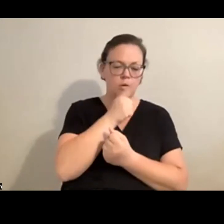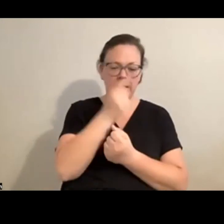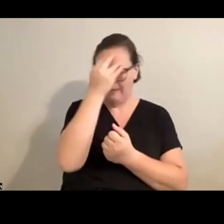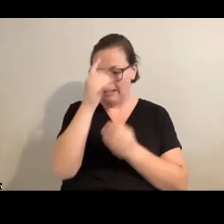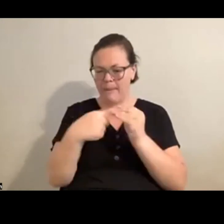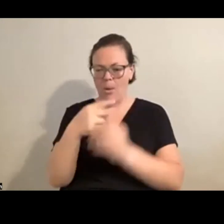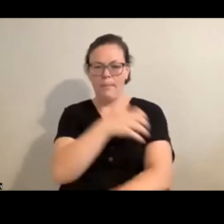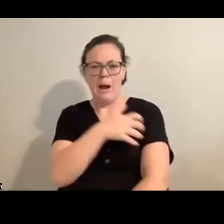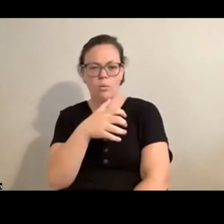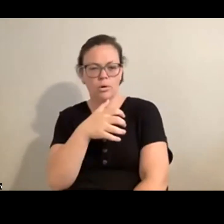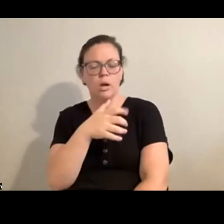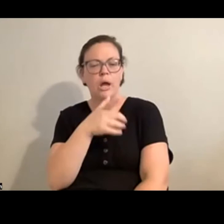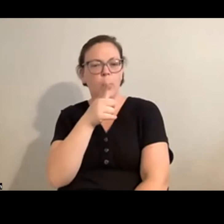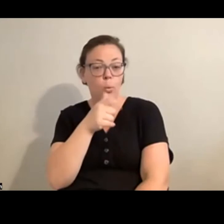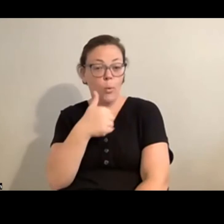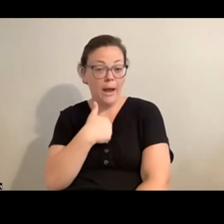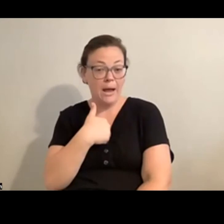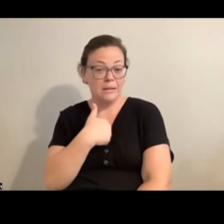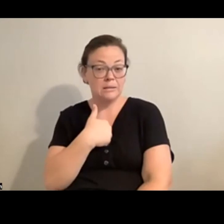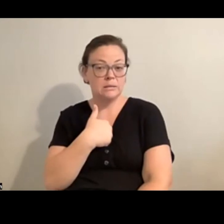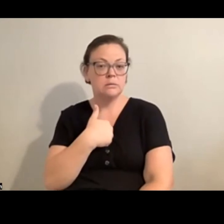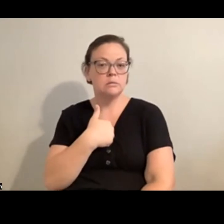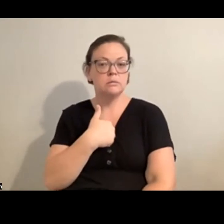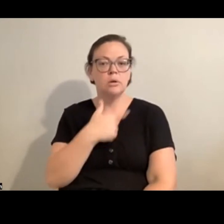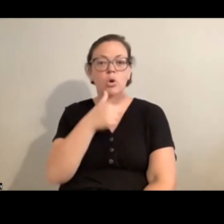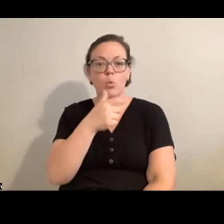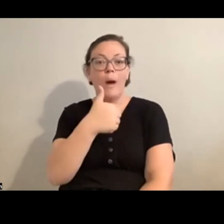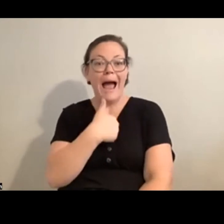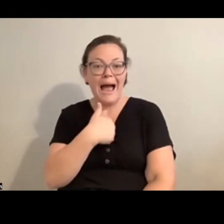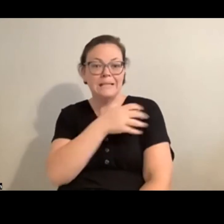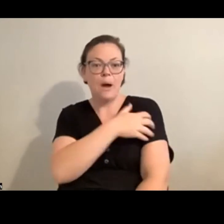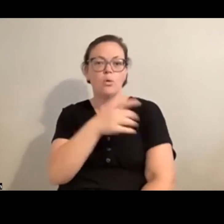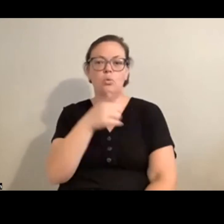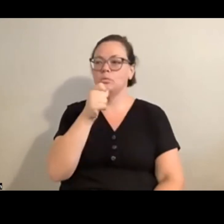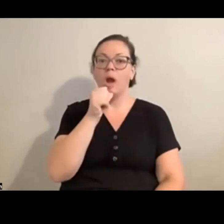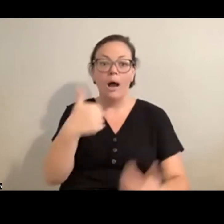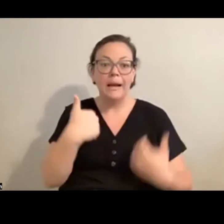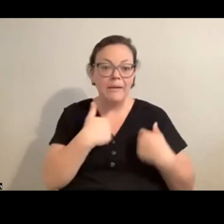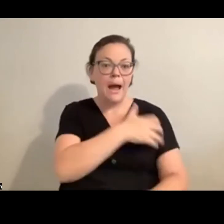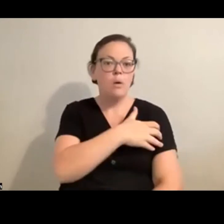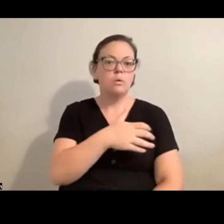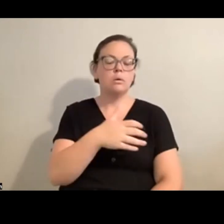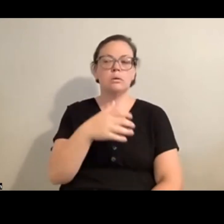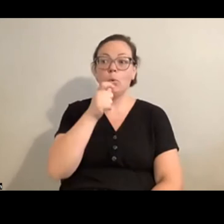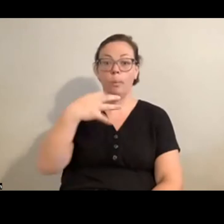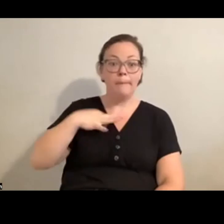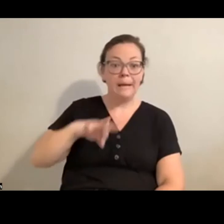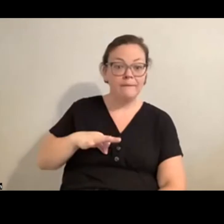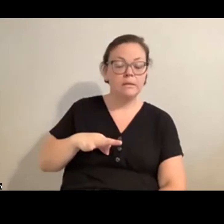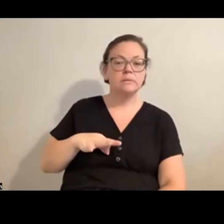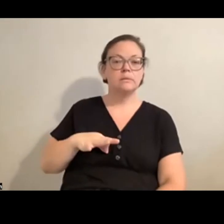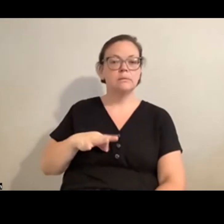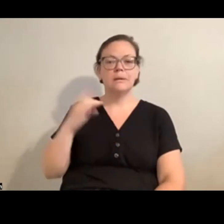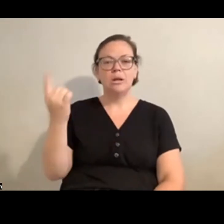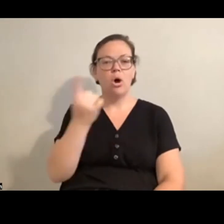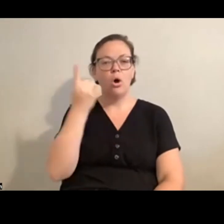power and who hasn't, who has it, who doesn't have it, who benefits from that. And I always have this